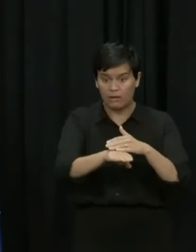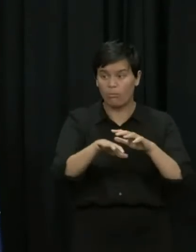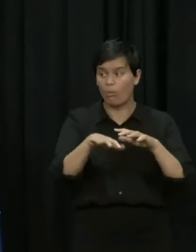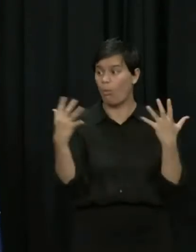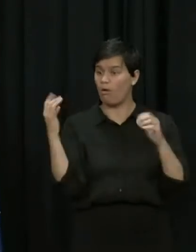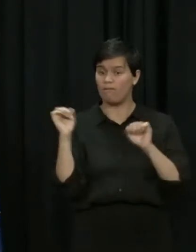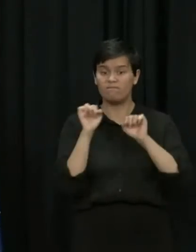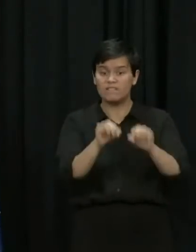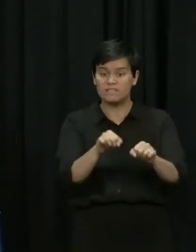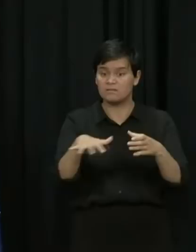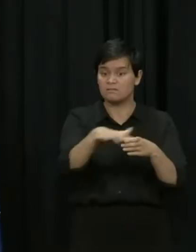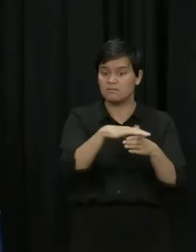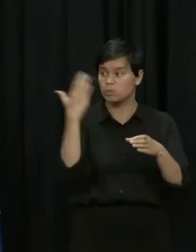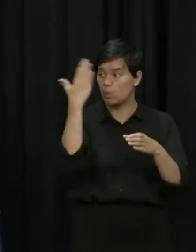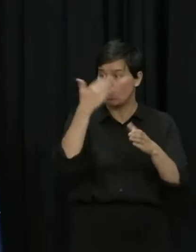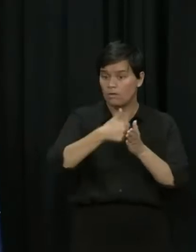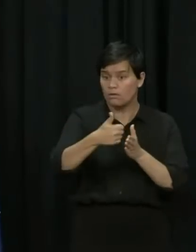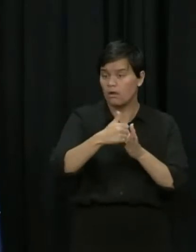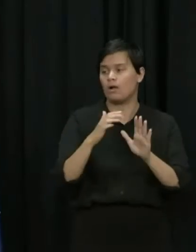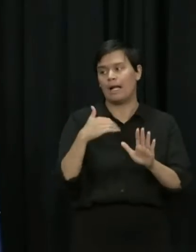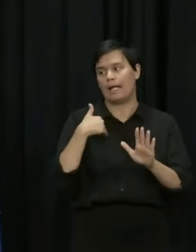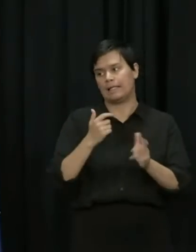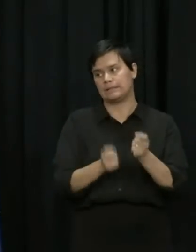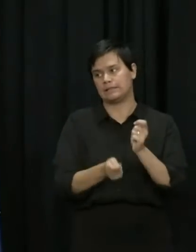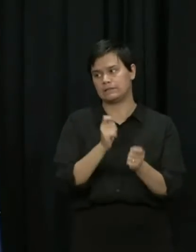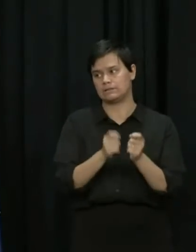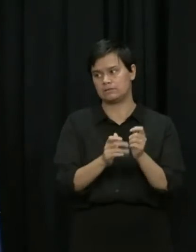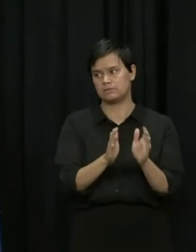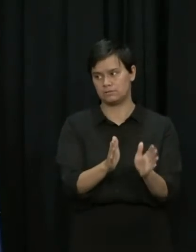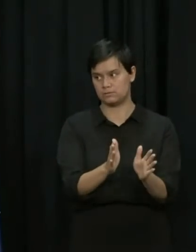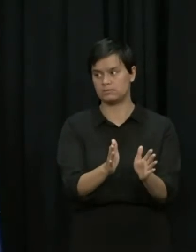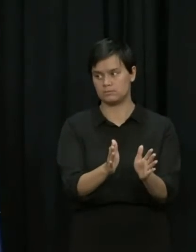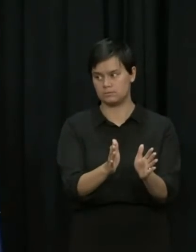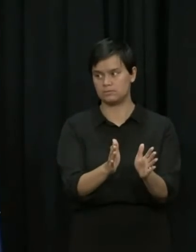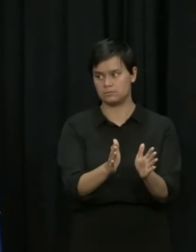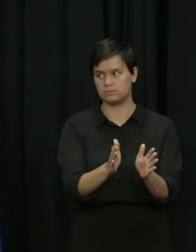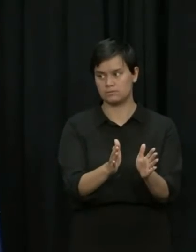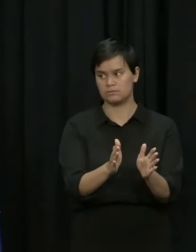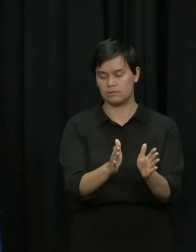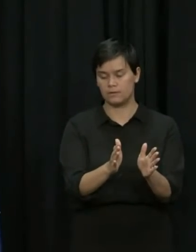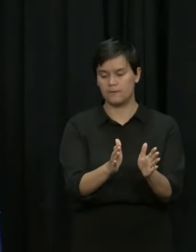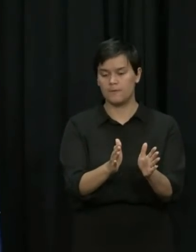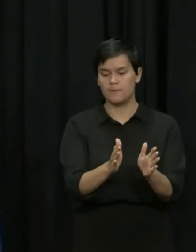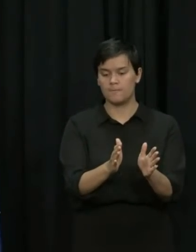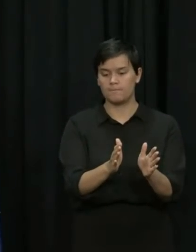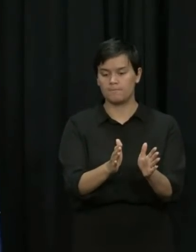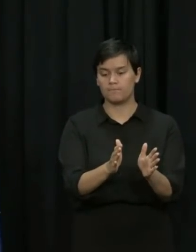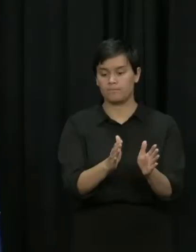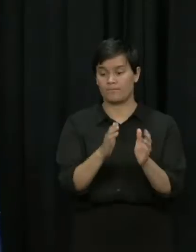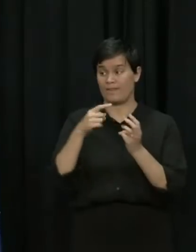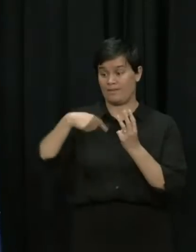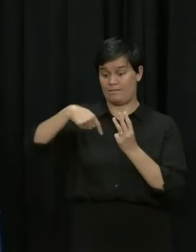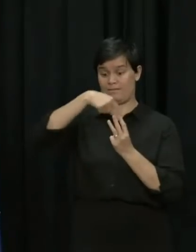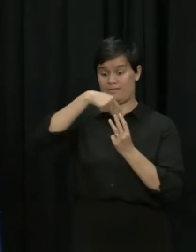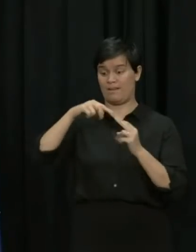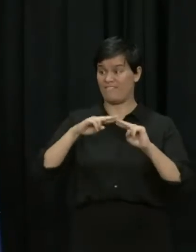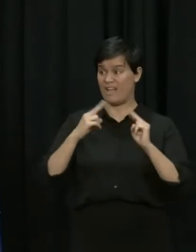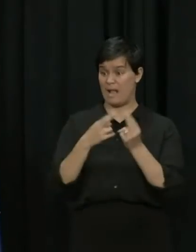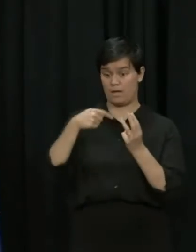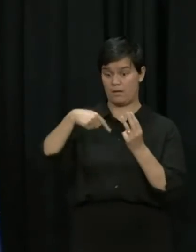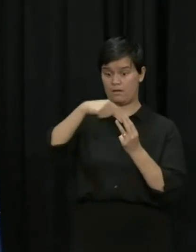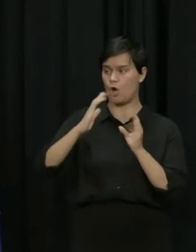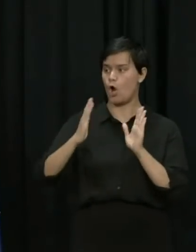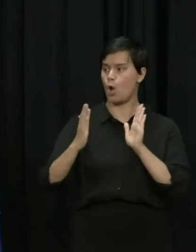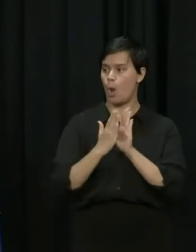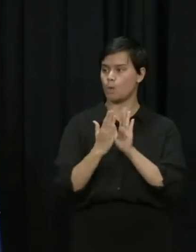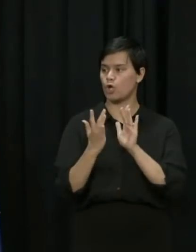get tested. Testing of those, those contacts, finishing off the close contacts around the household